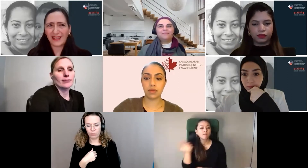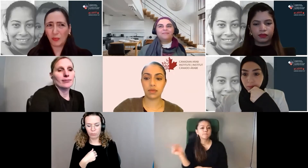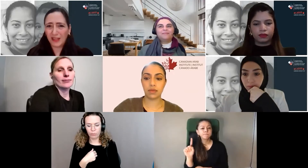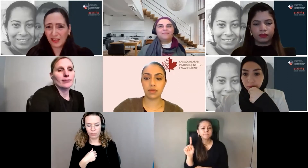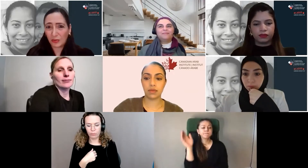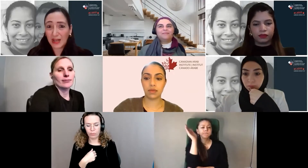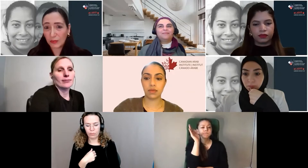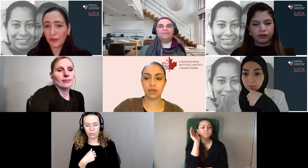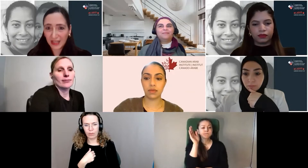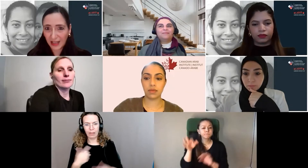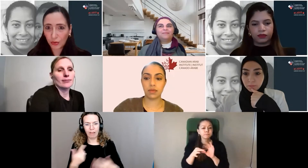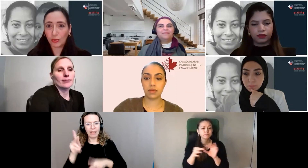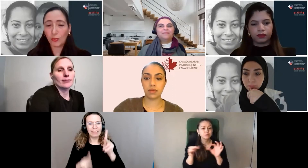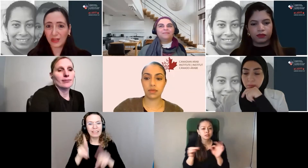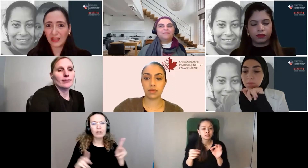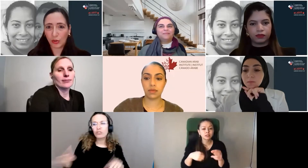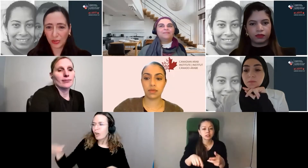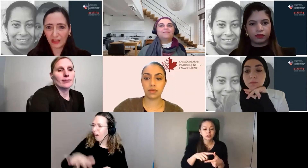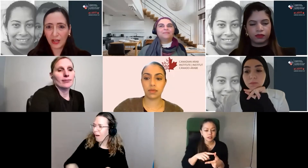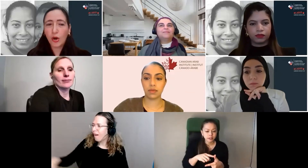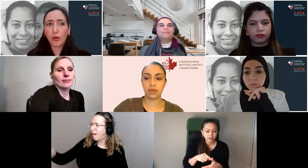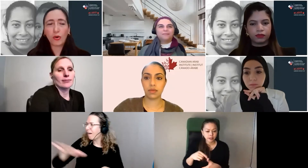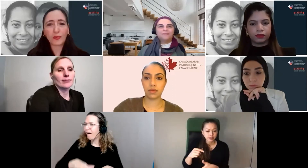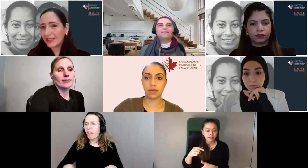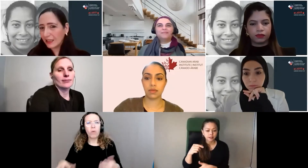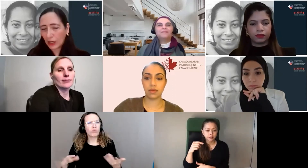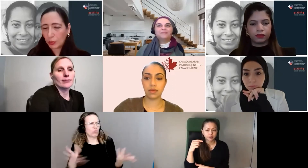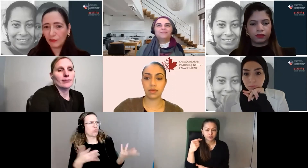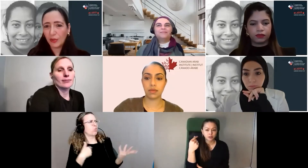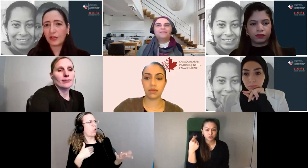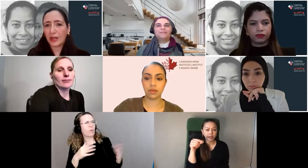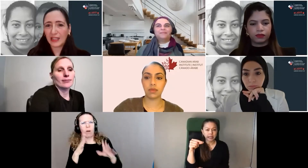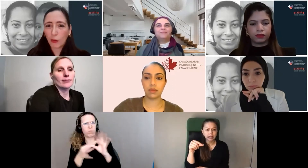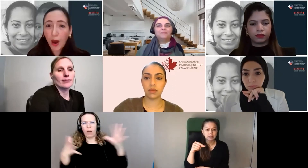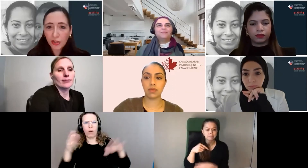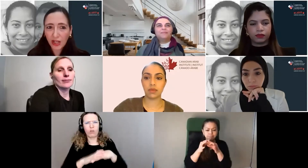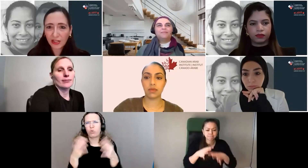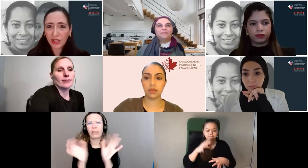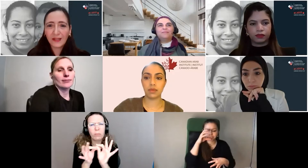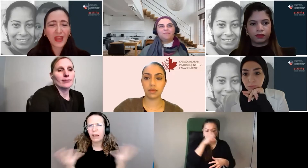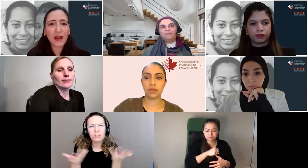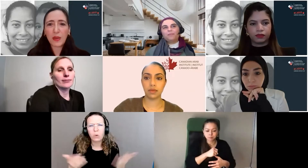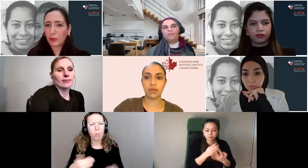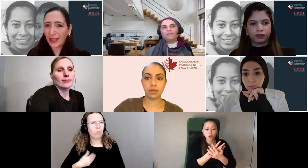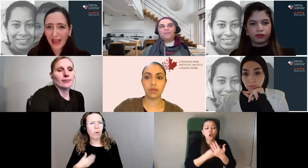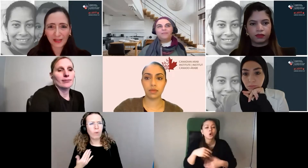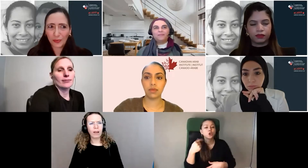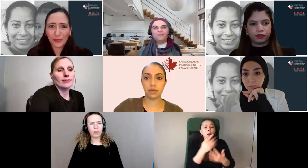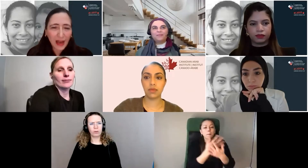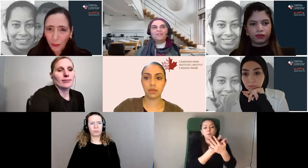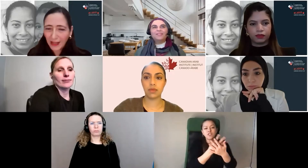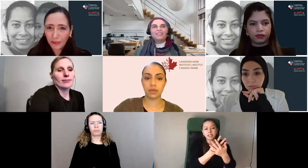have asked, what does green smoothies have to do with interpreting? Or recently, a couple of months ago, I did a water challenge, and people will